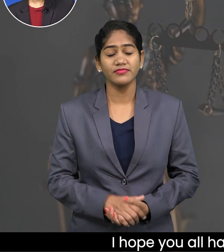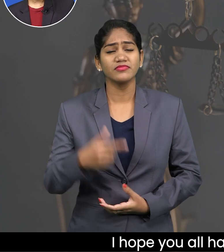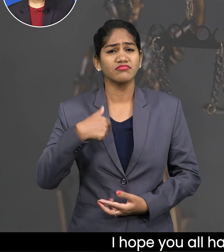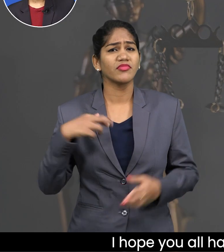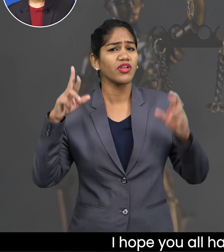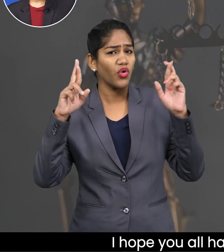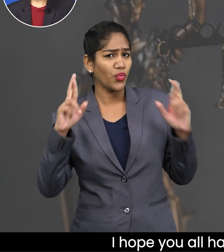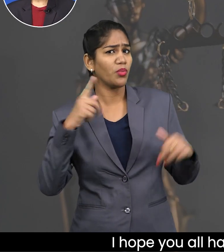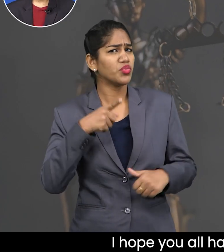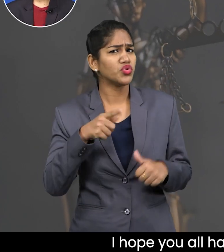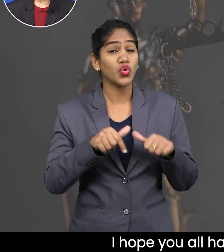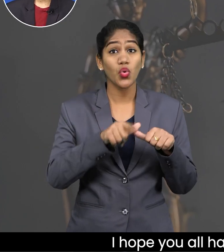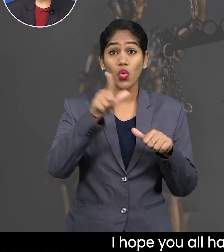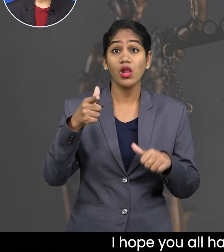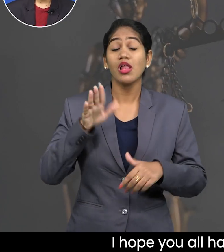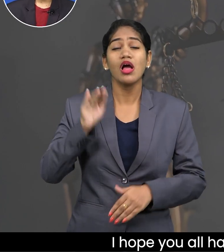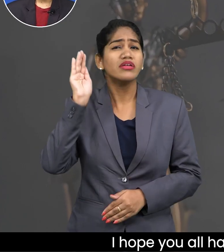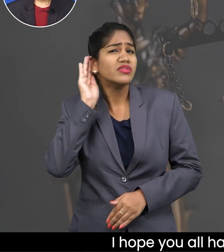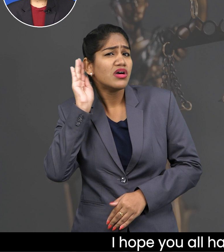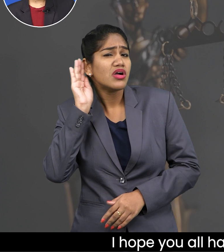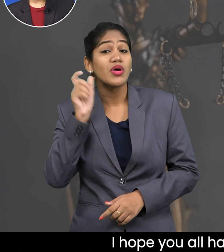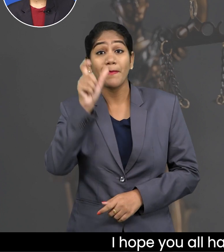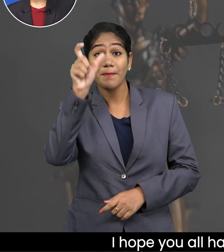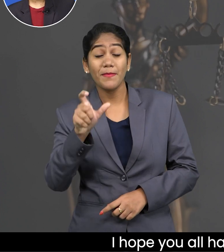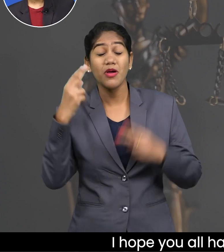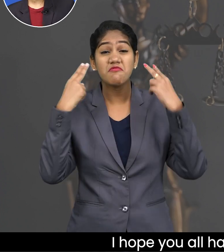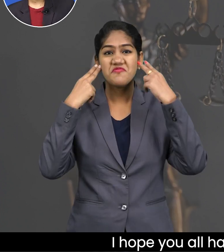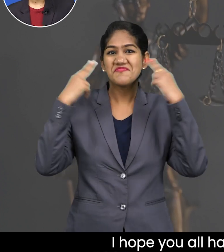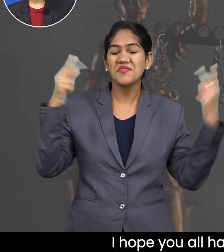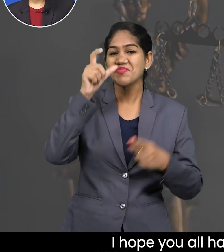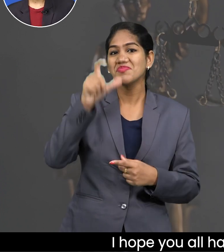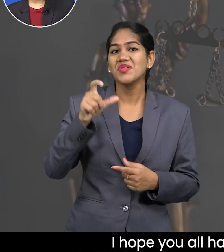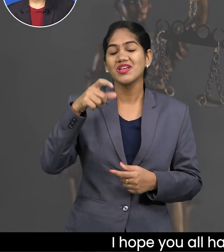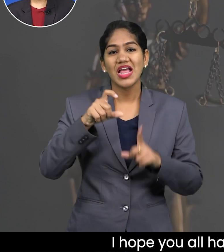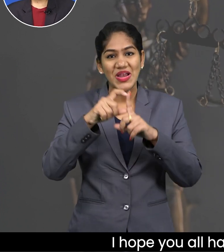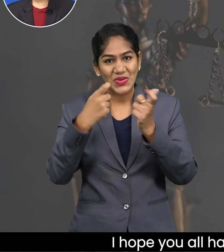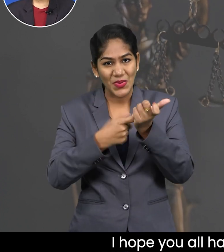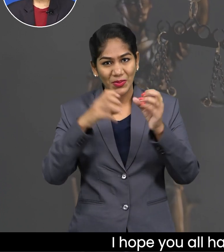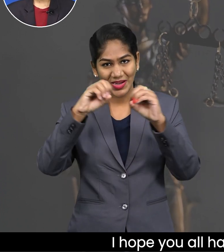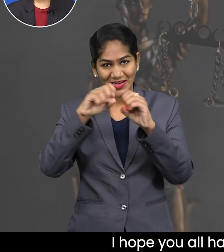I hope you all have heard of Dr. B.R. Ambedkar.